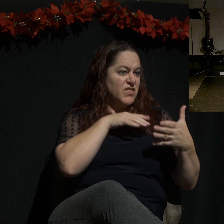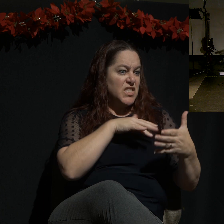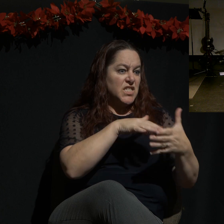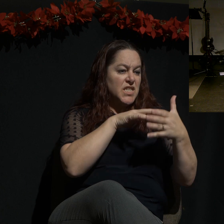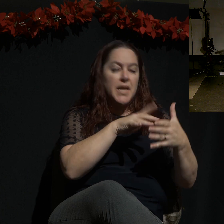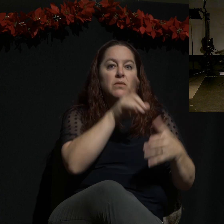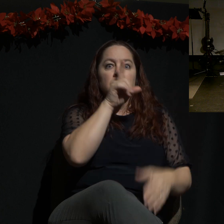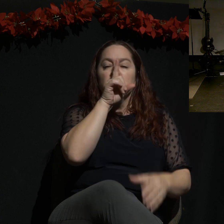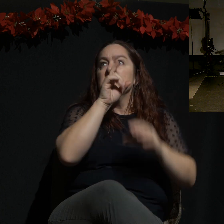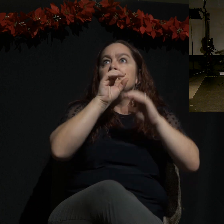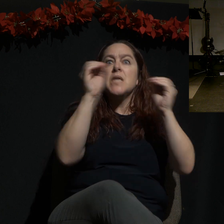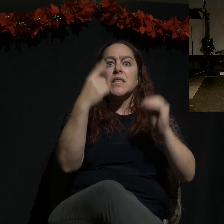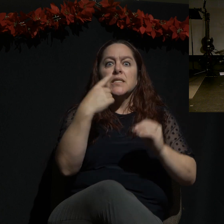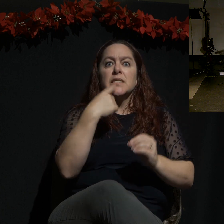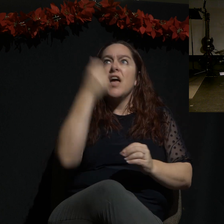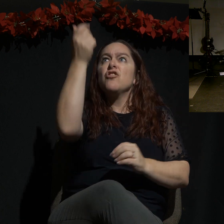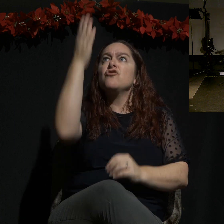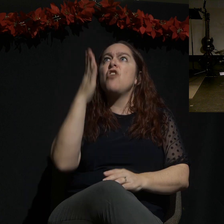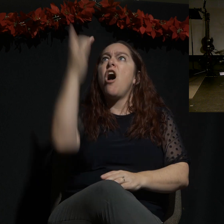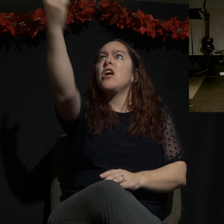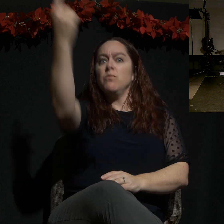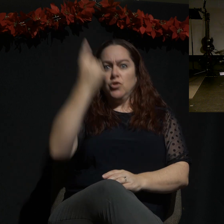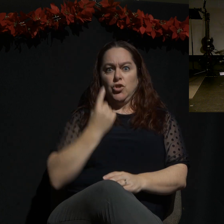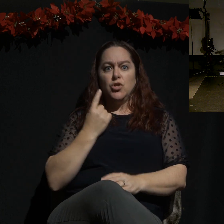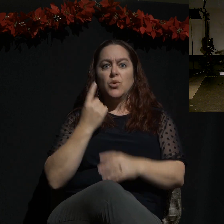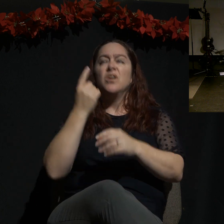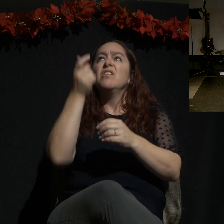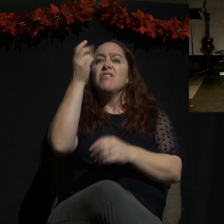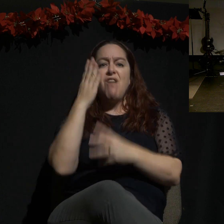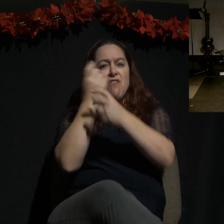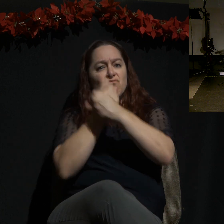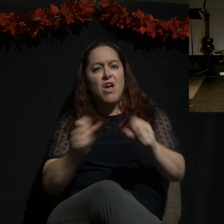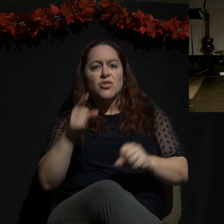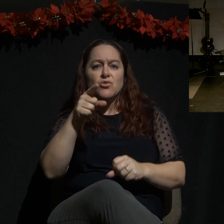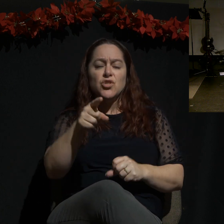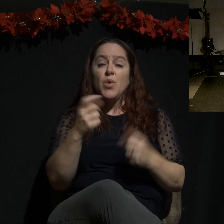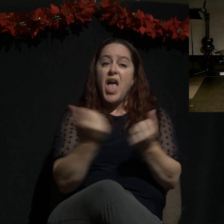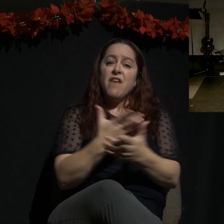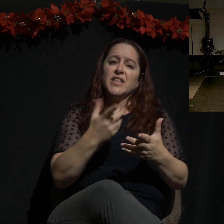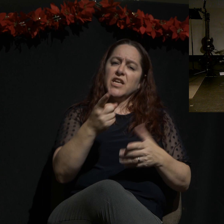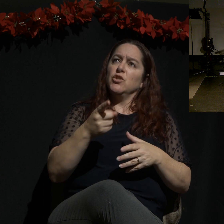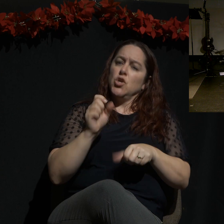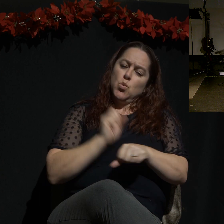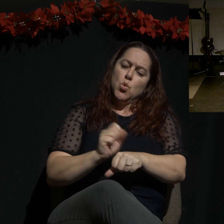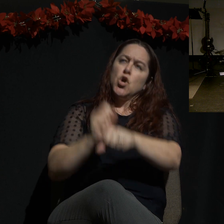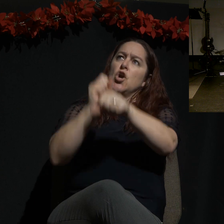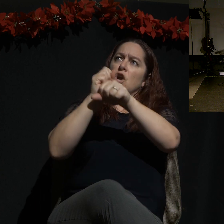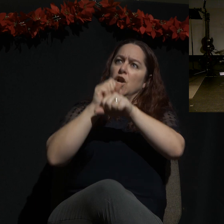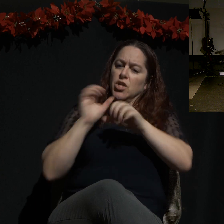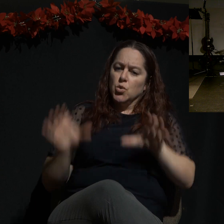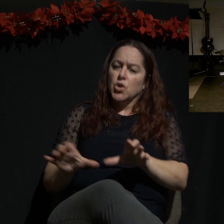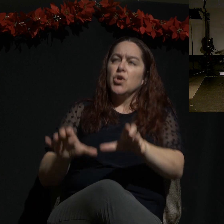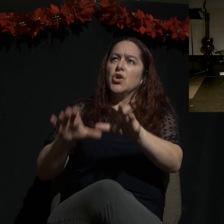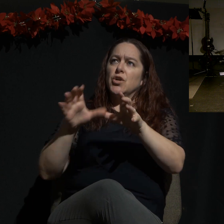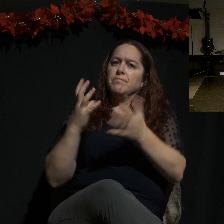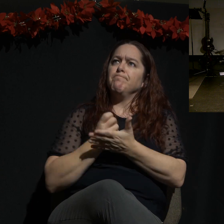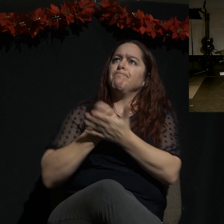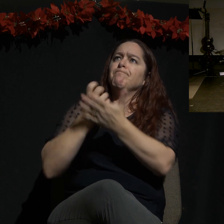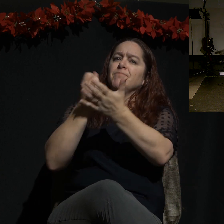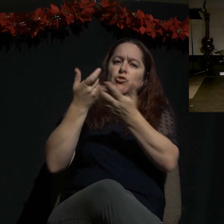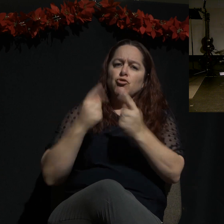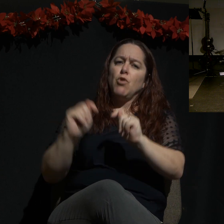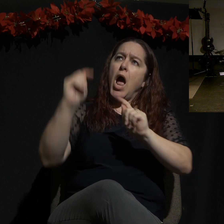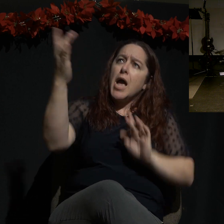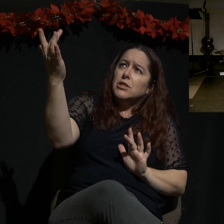nothing ever said, God comes to you, God rescues you. Everything was like, you earn your way up. You do what you have to get to